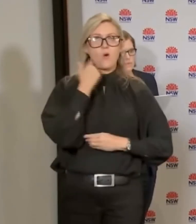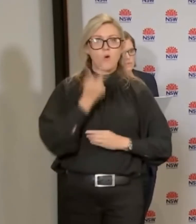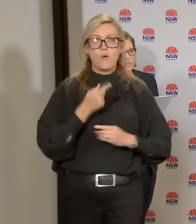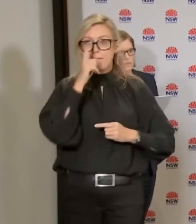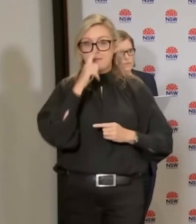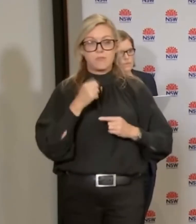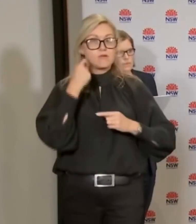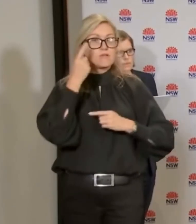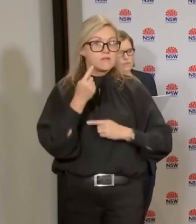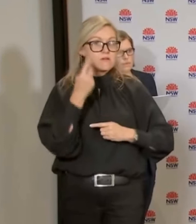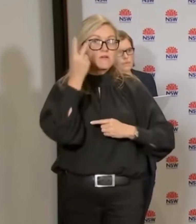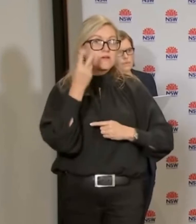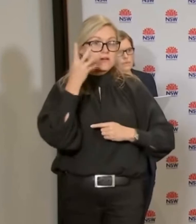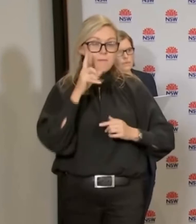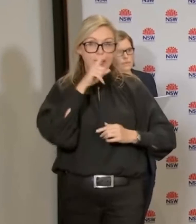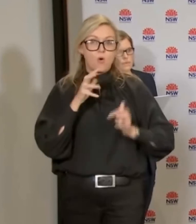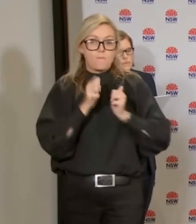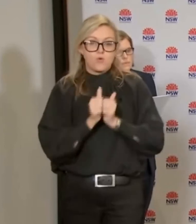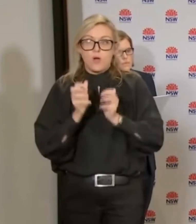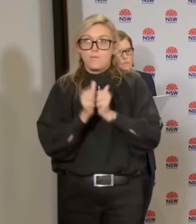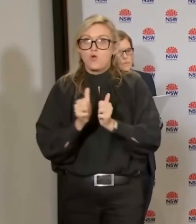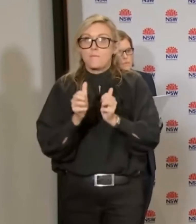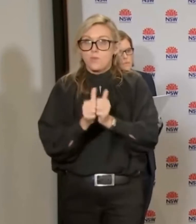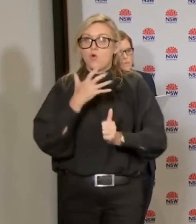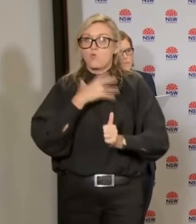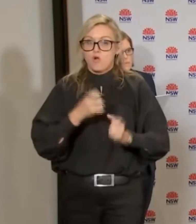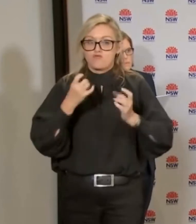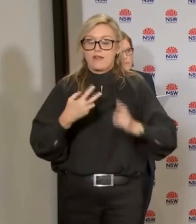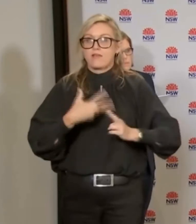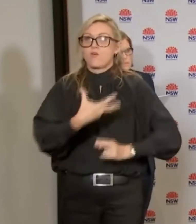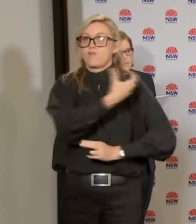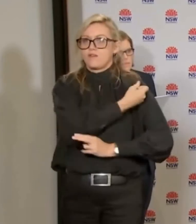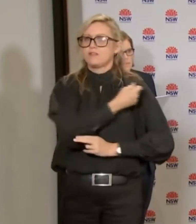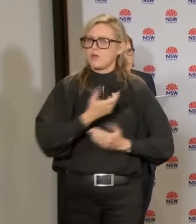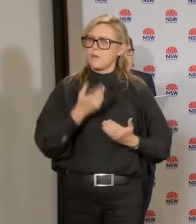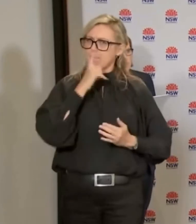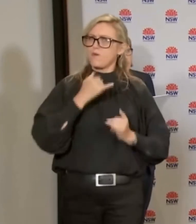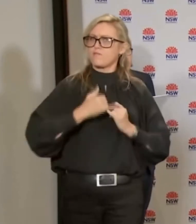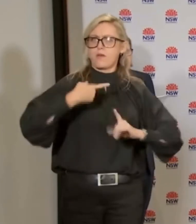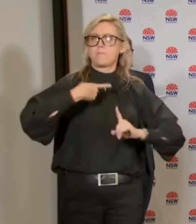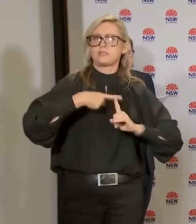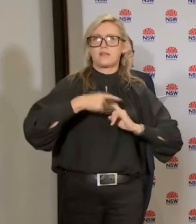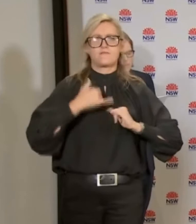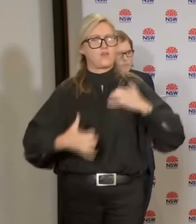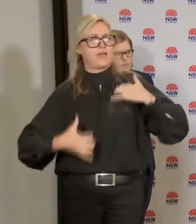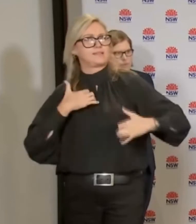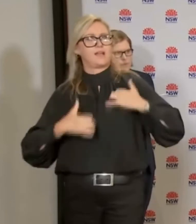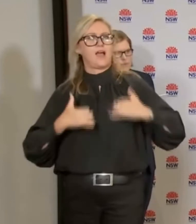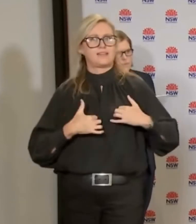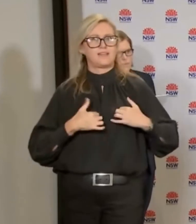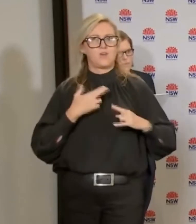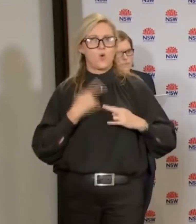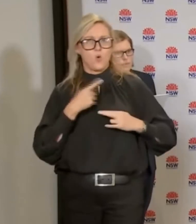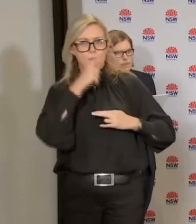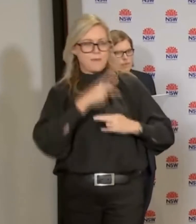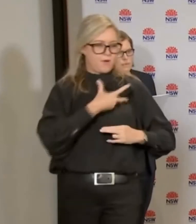day, and so far there is enormous enthusiasm and positivity around people receiving the vaccine and those administering the vaccine. And I